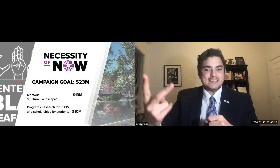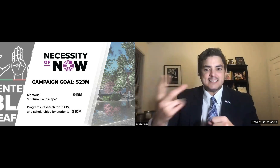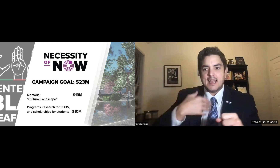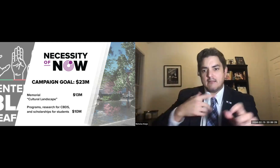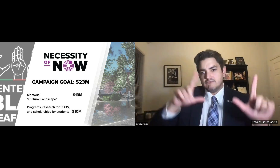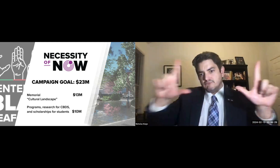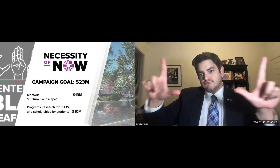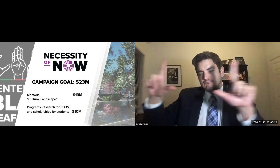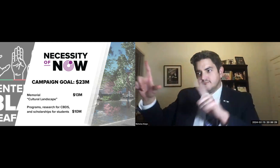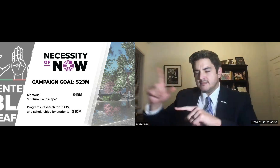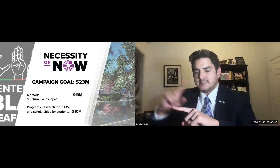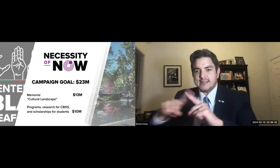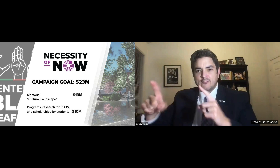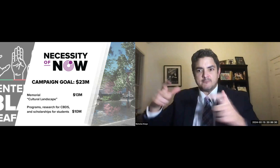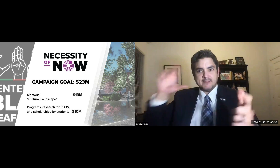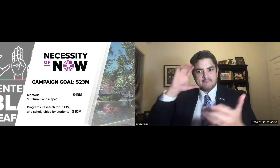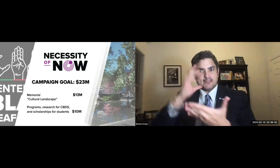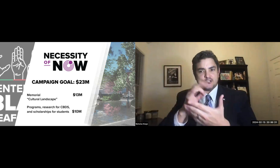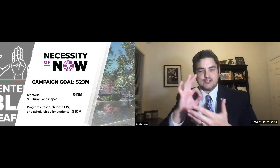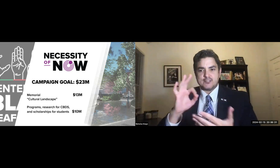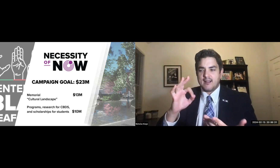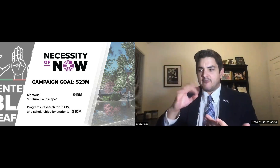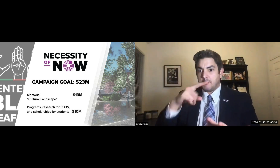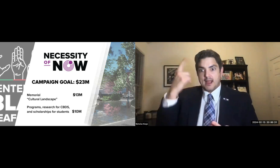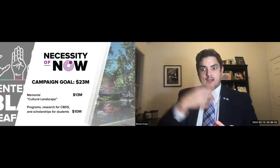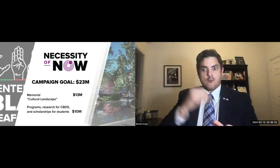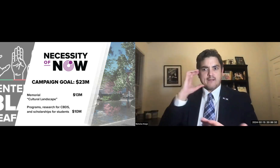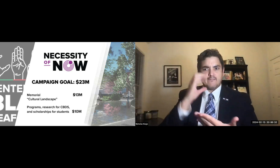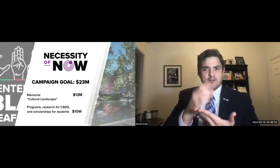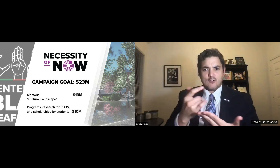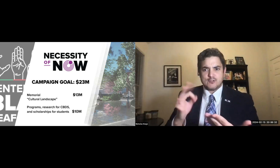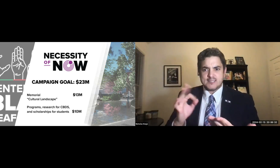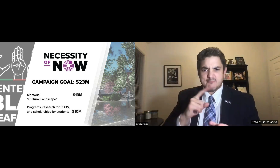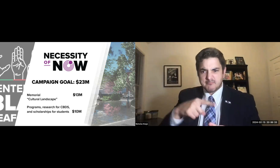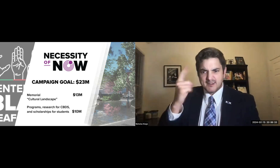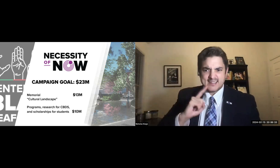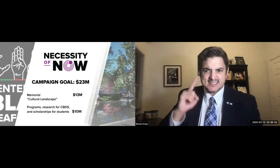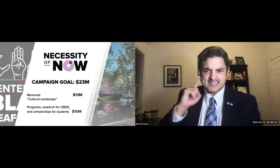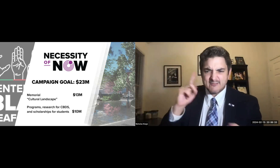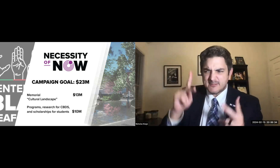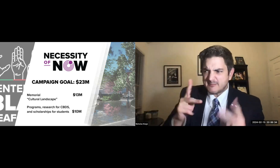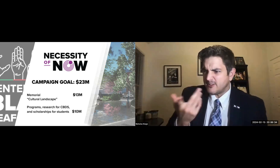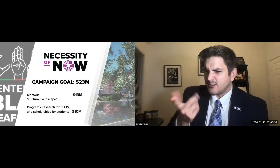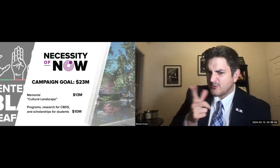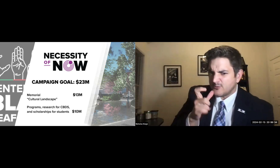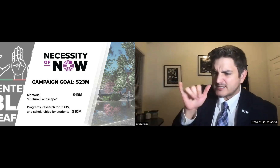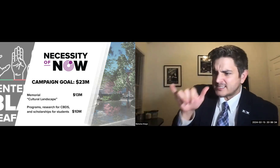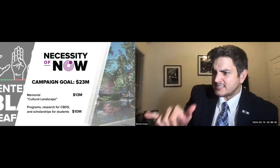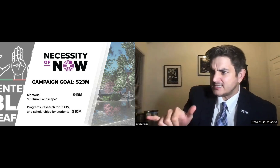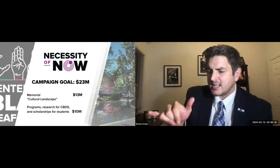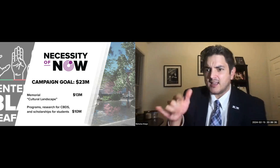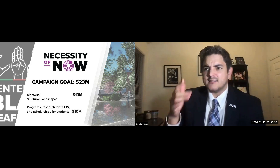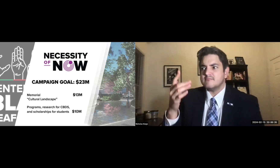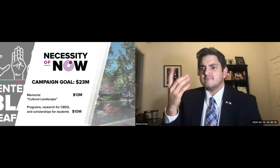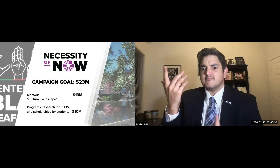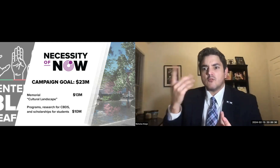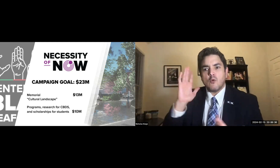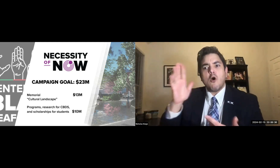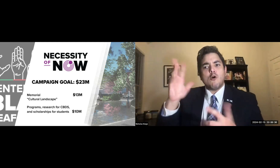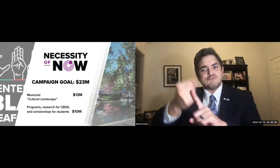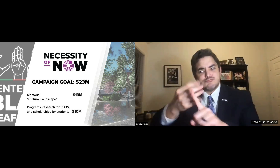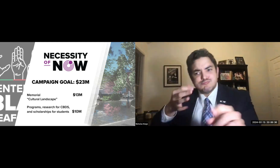projects. But you'll have an opportunity to see, some of the pictures, black and white photos of Black deaf